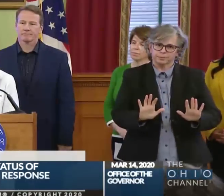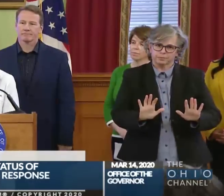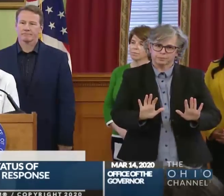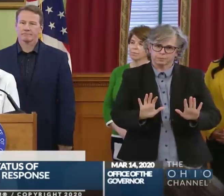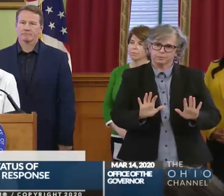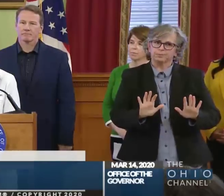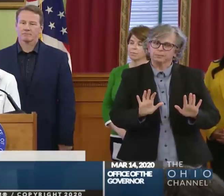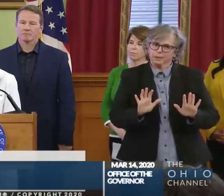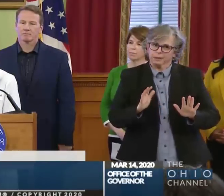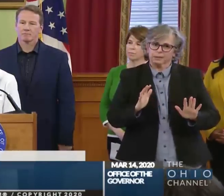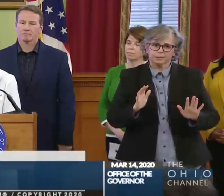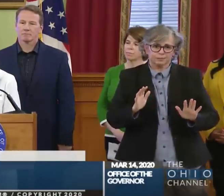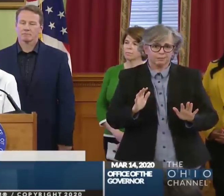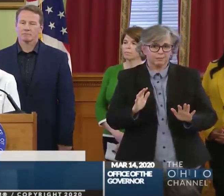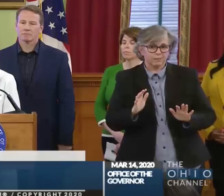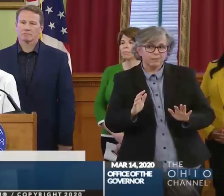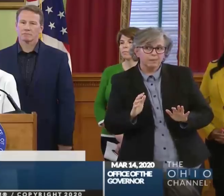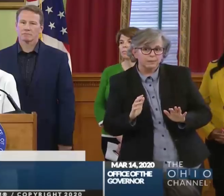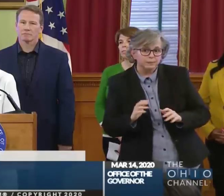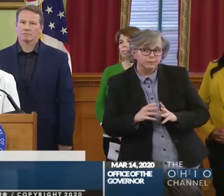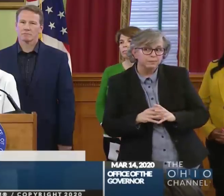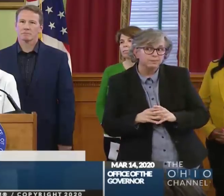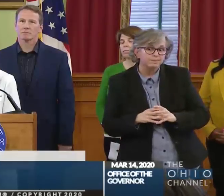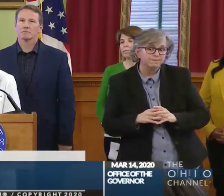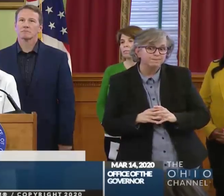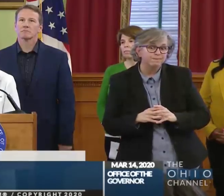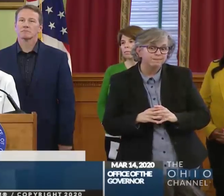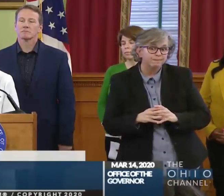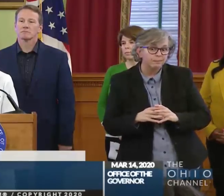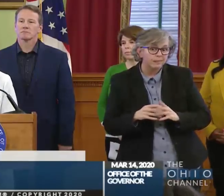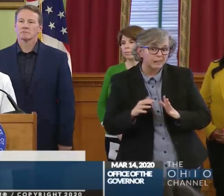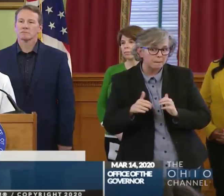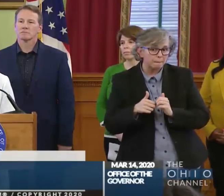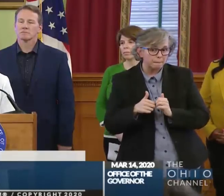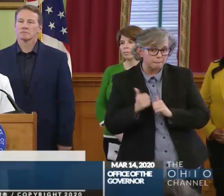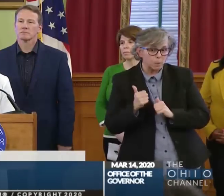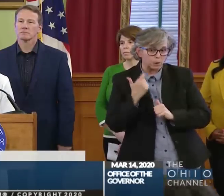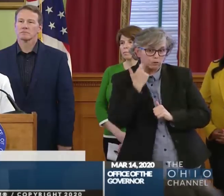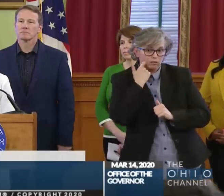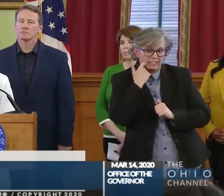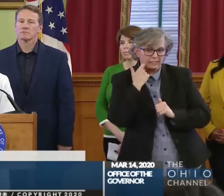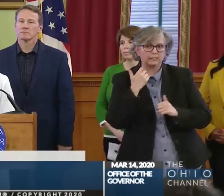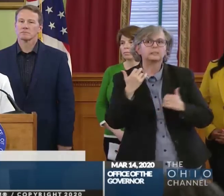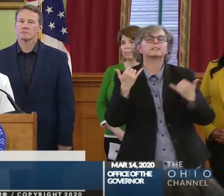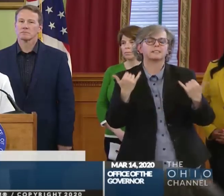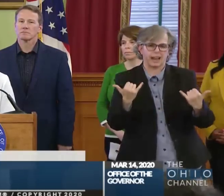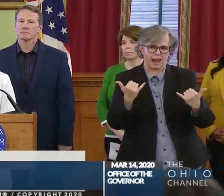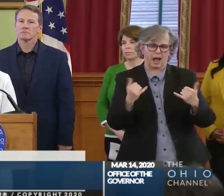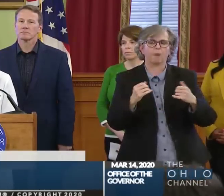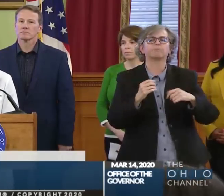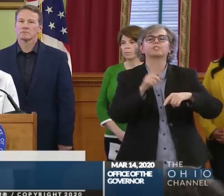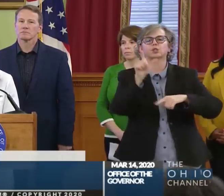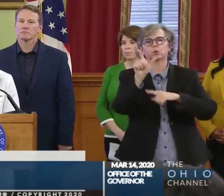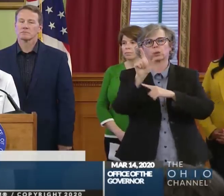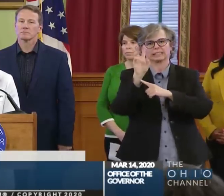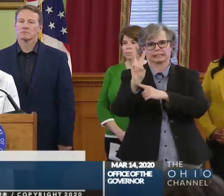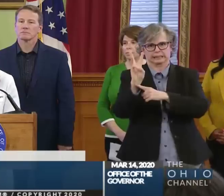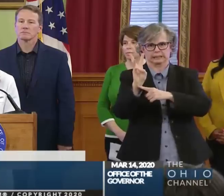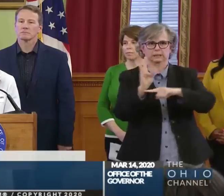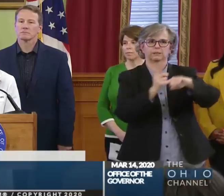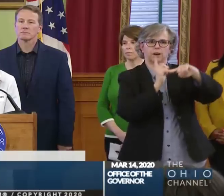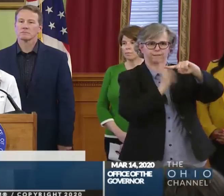now, as of our last testing batch, we have 26 confirmed cases in Ohio. So we started